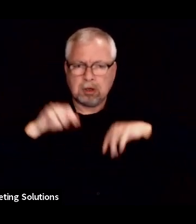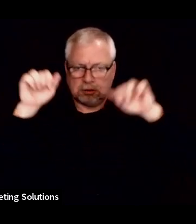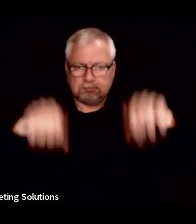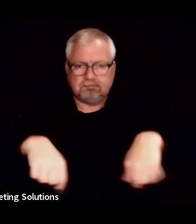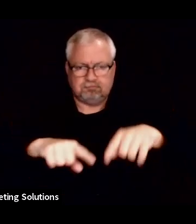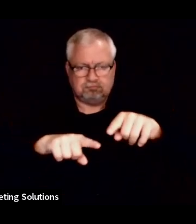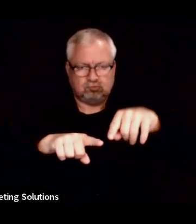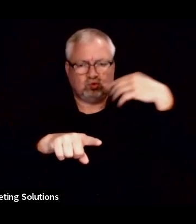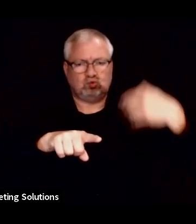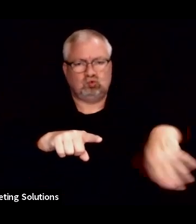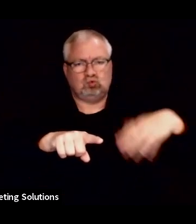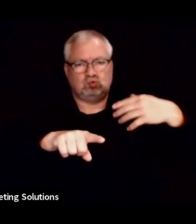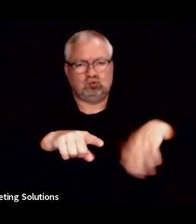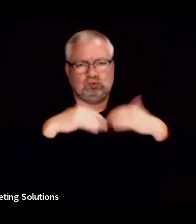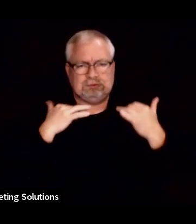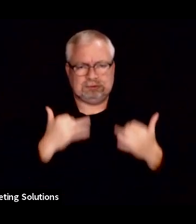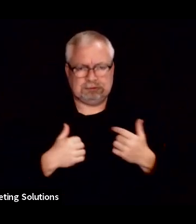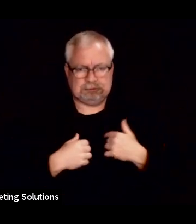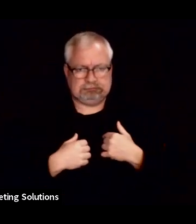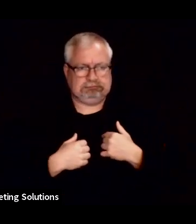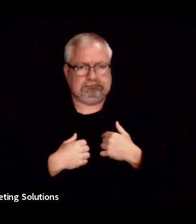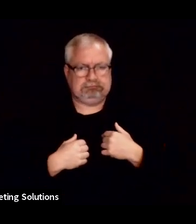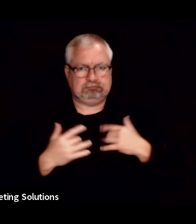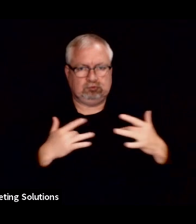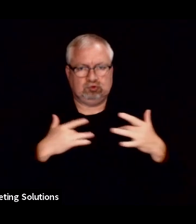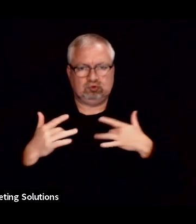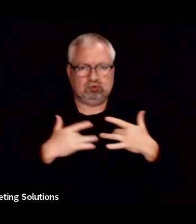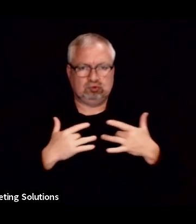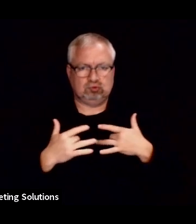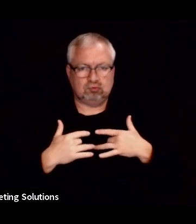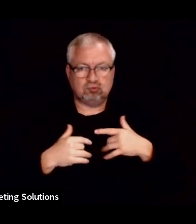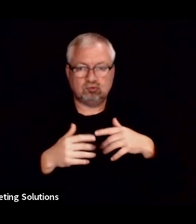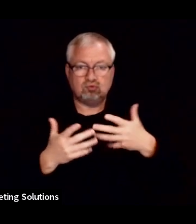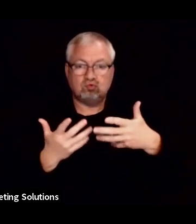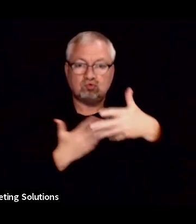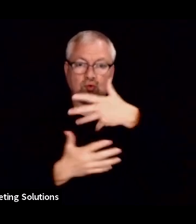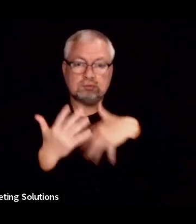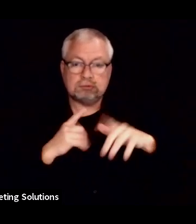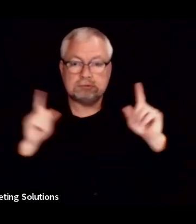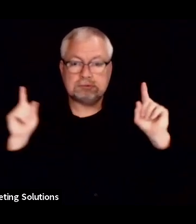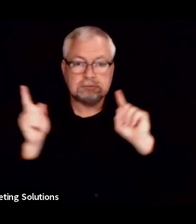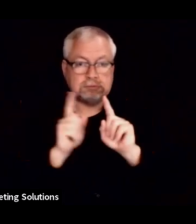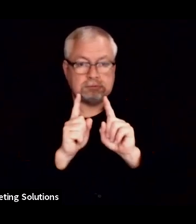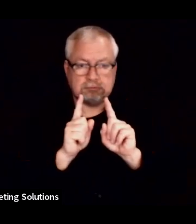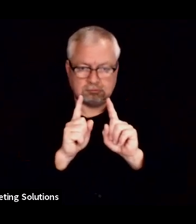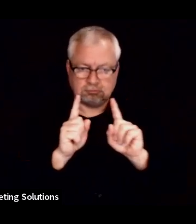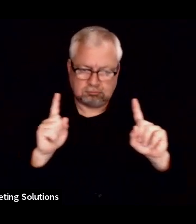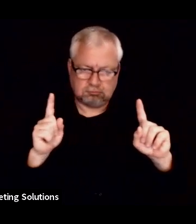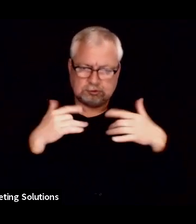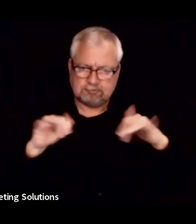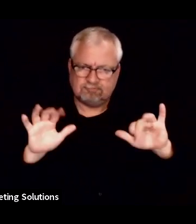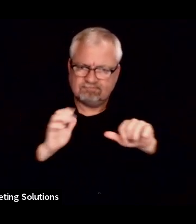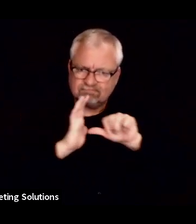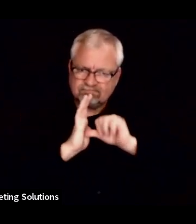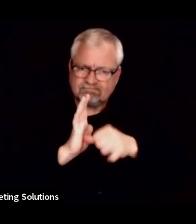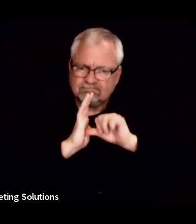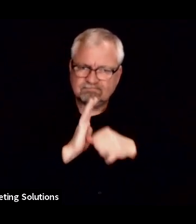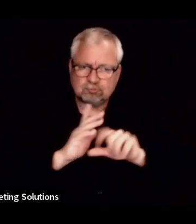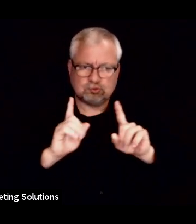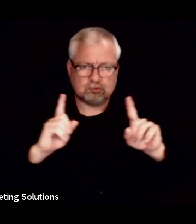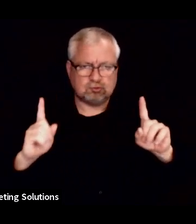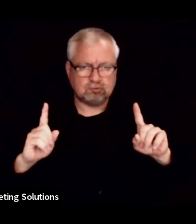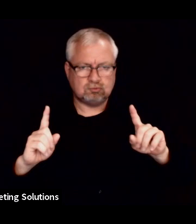of strong social distancing, really, frankly, still continuing to discourage people at higher risk from